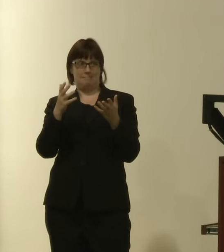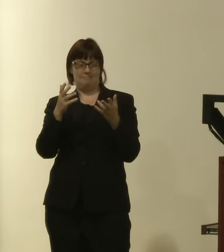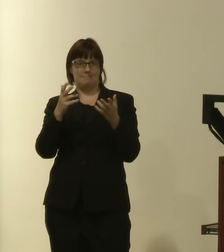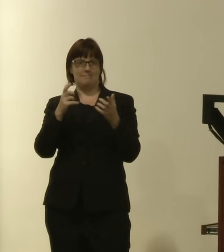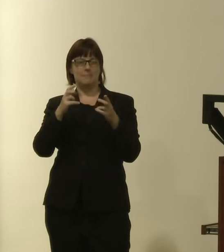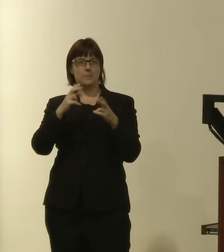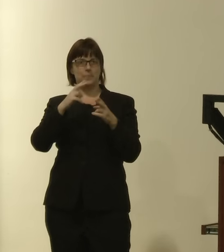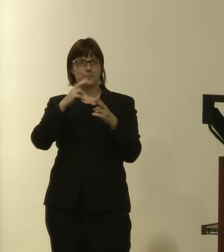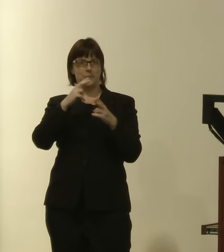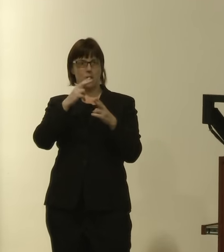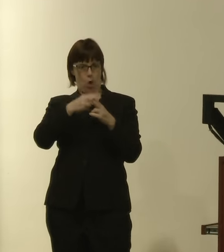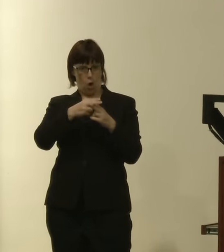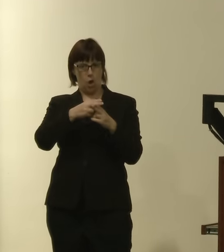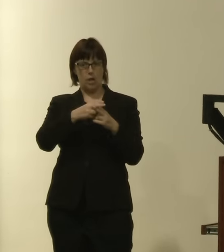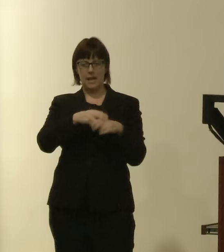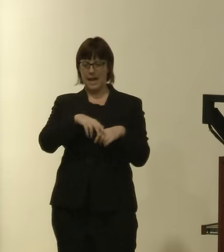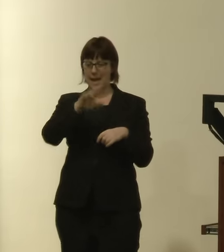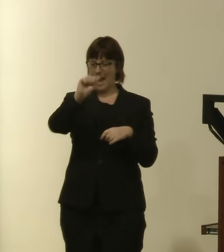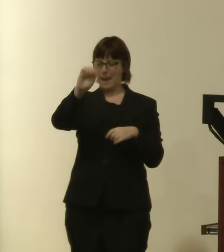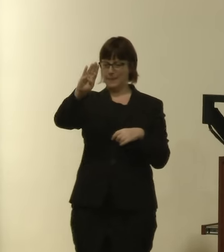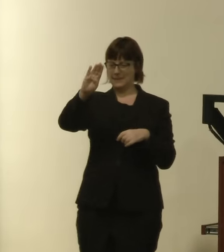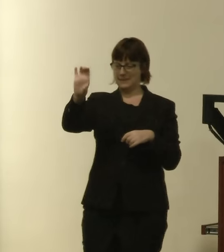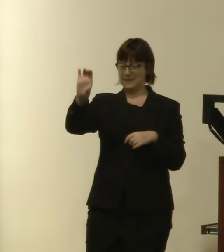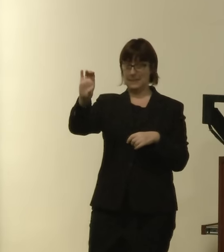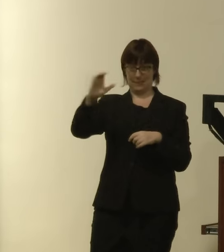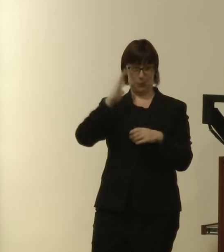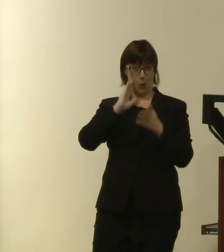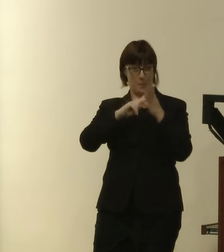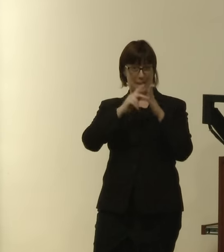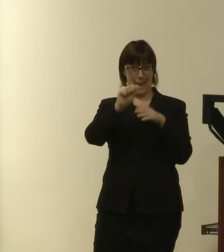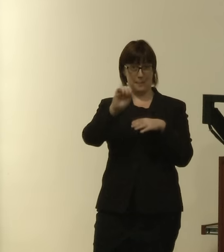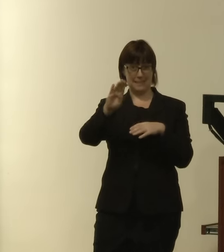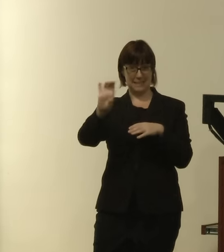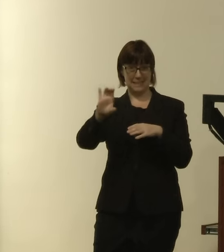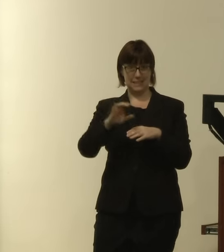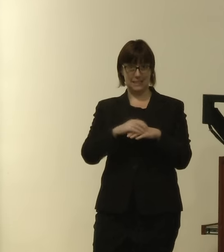It was called ABC. Does anybody know what ABC means?